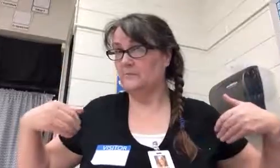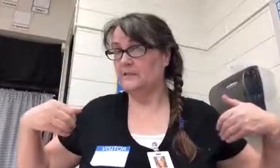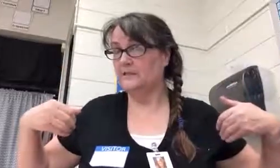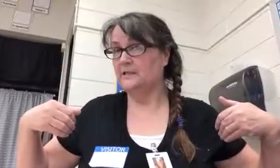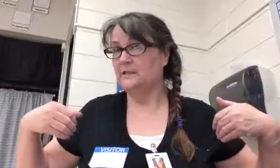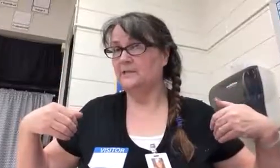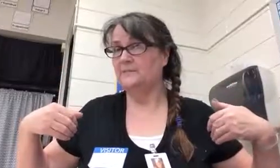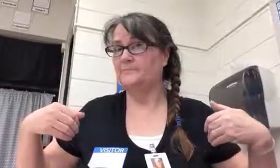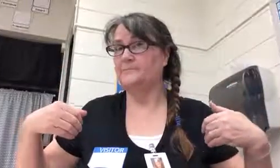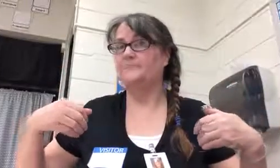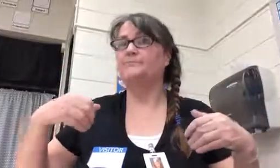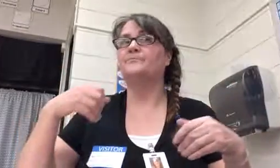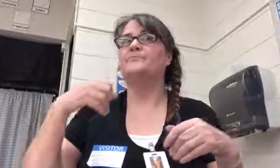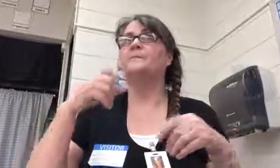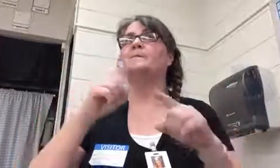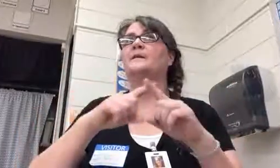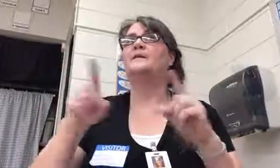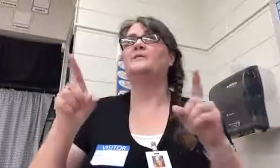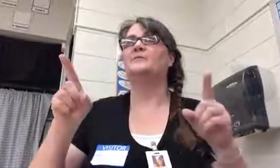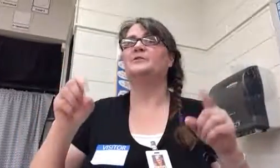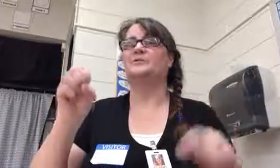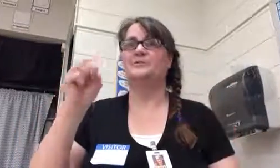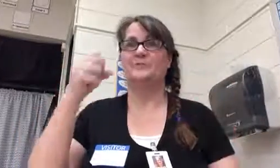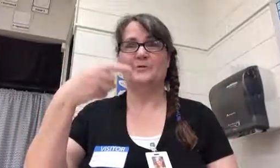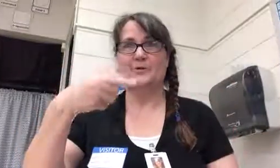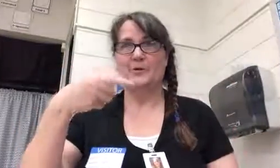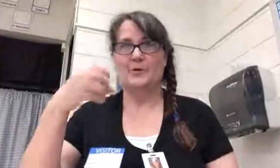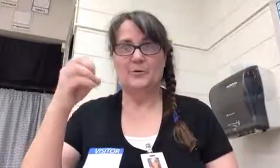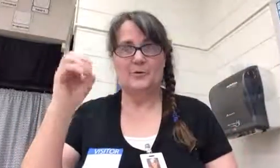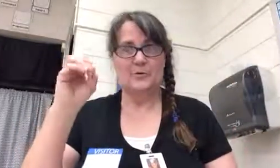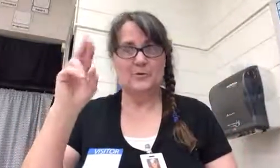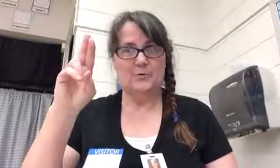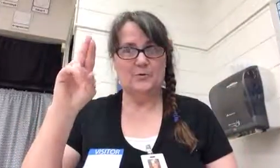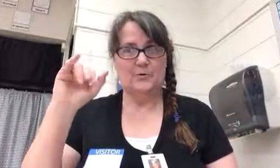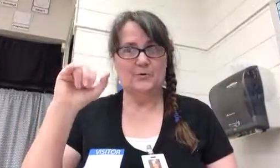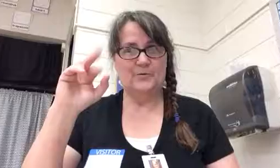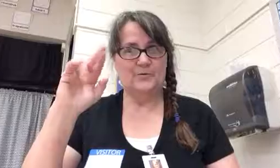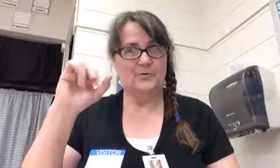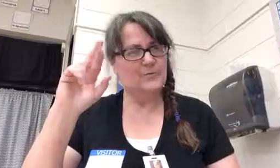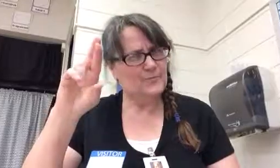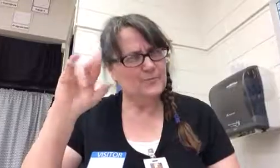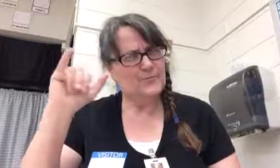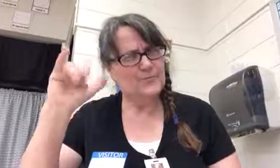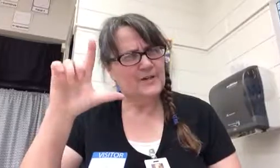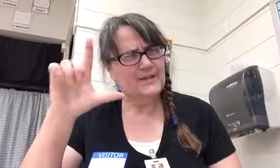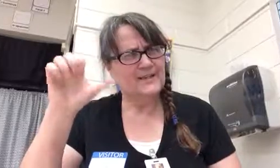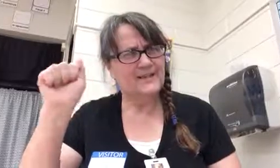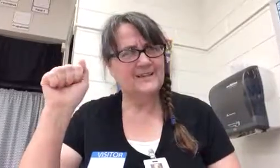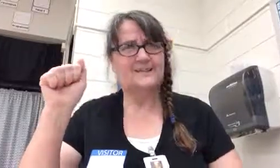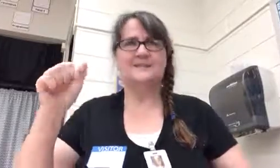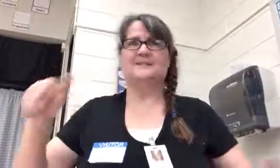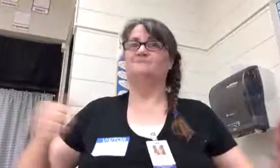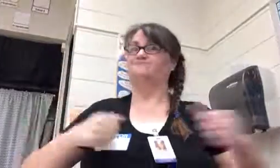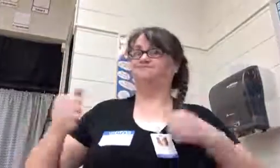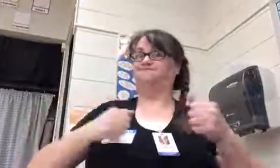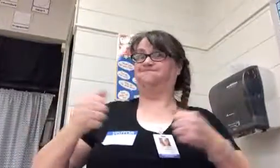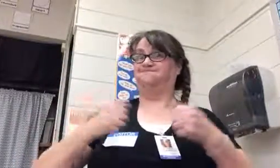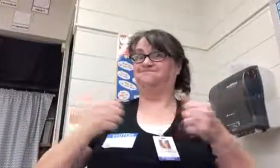who remembers the sign for gorilla? That's right. Okay. Couple more still. Olivia has her hand raised. Thank you for raising your